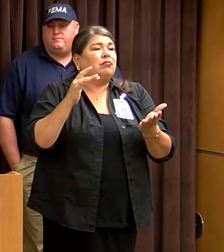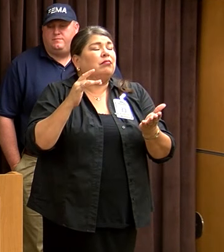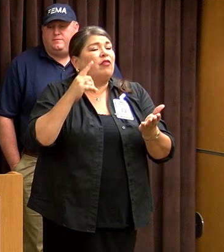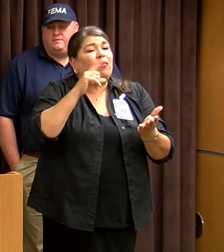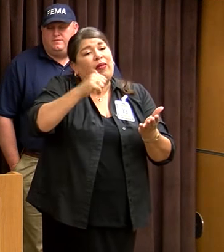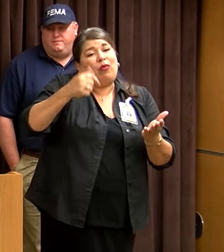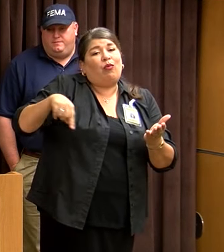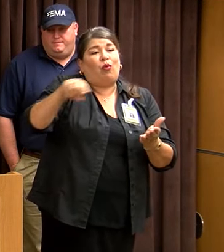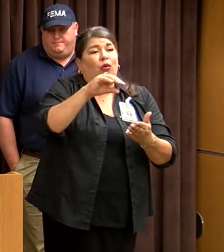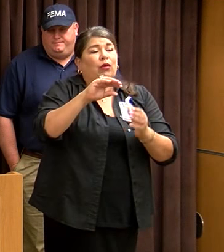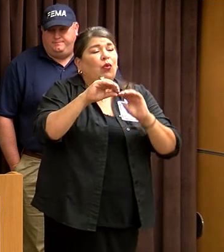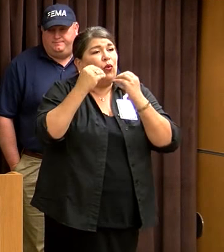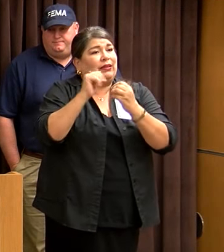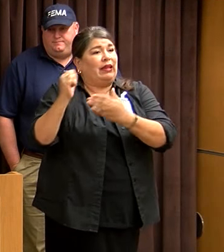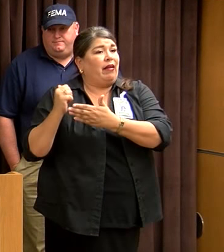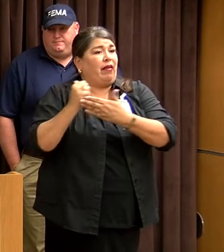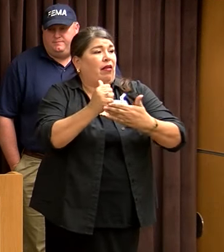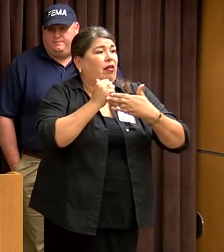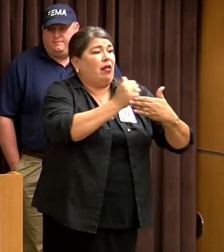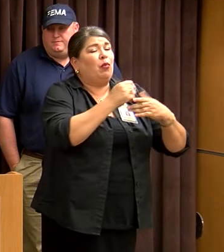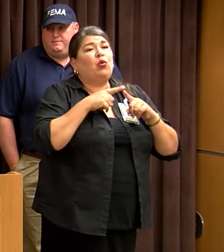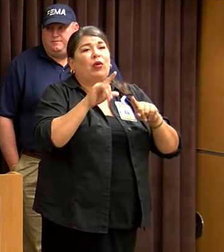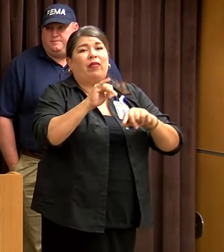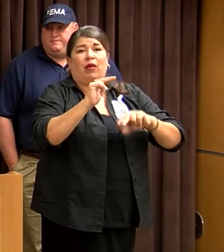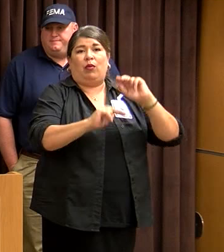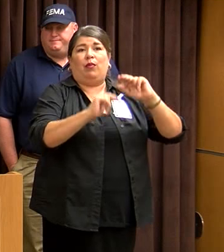organizations that can help you in this rebuilding process.